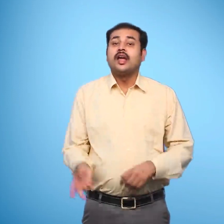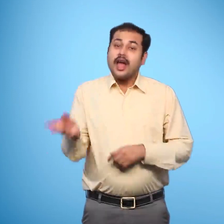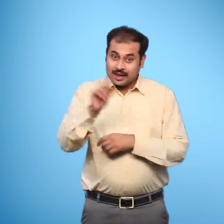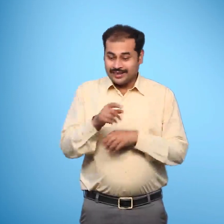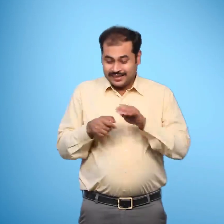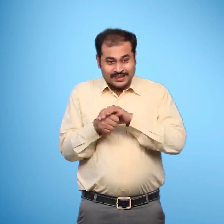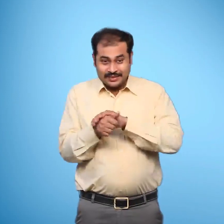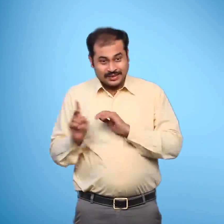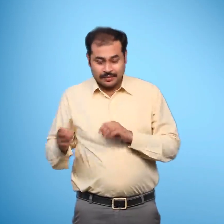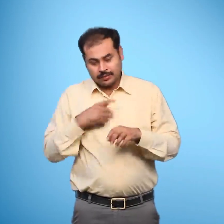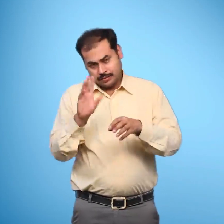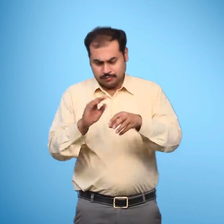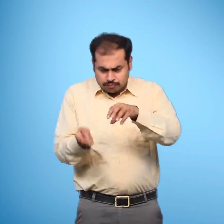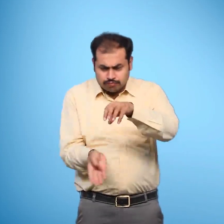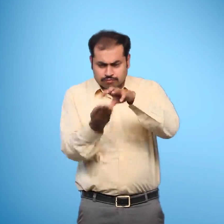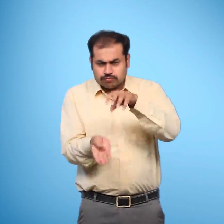And he started to toss the ball.